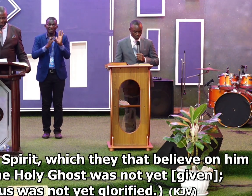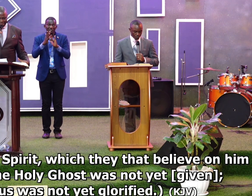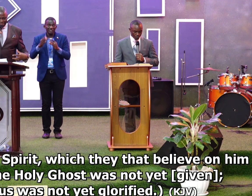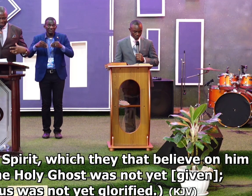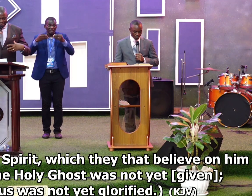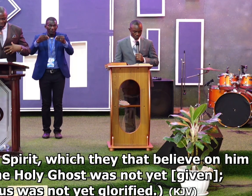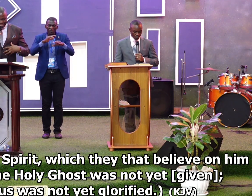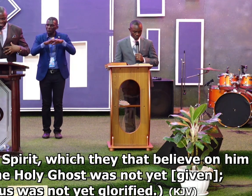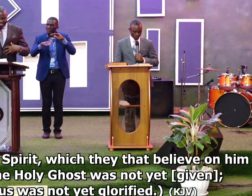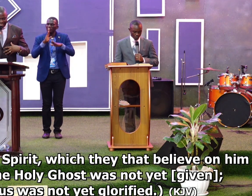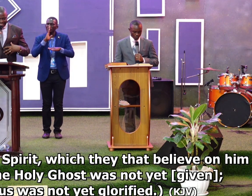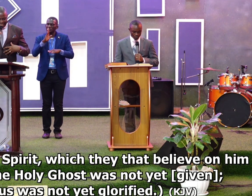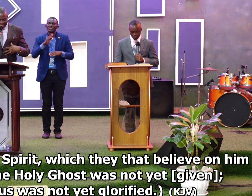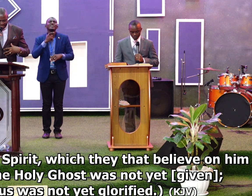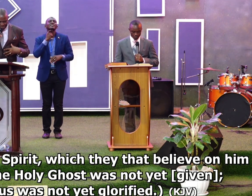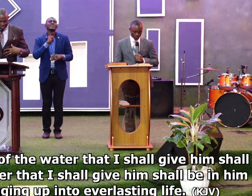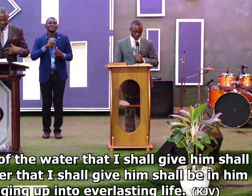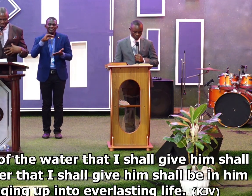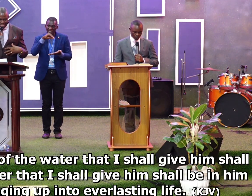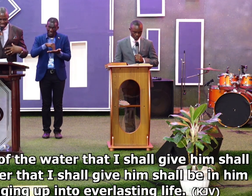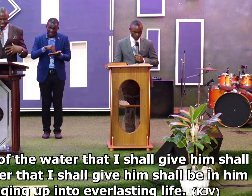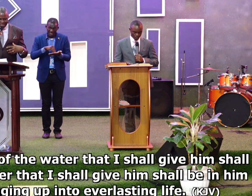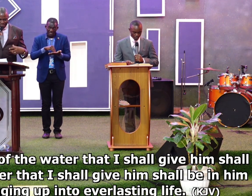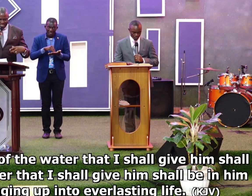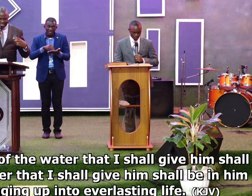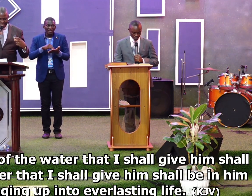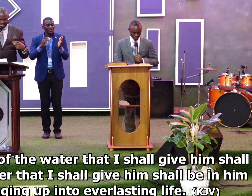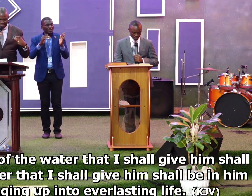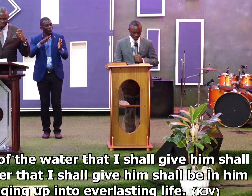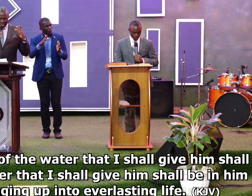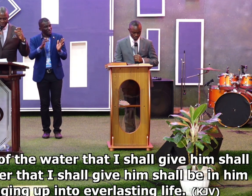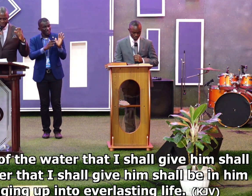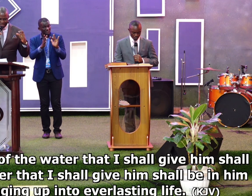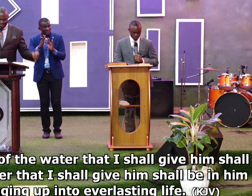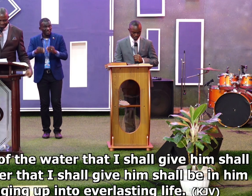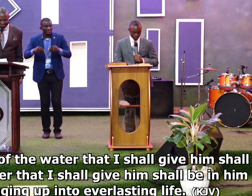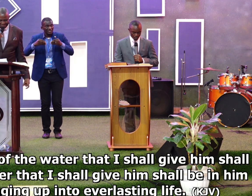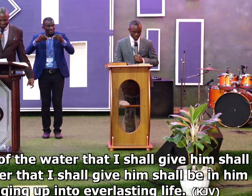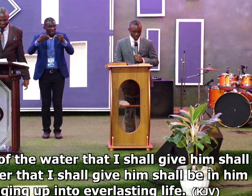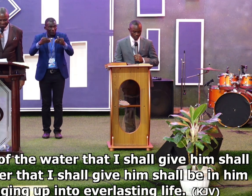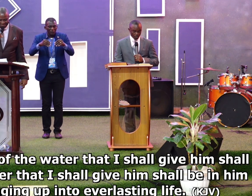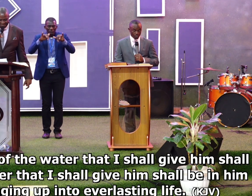But the water that I shall give him shall be in him a